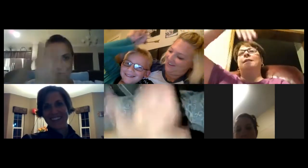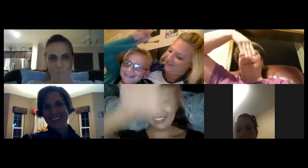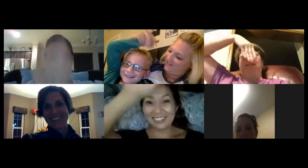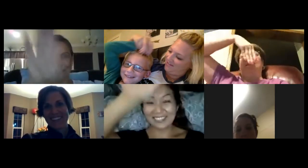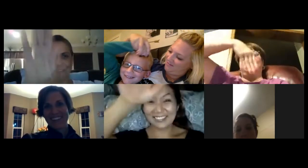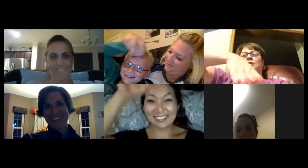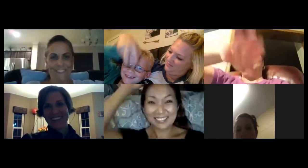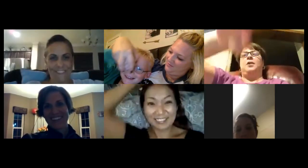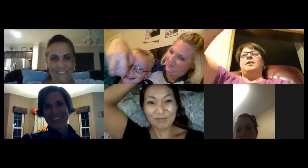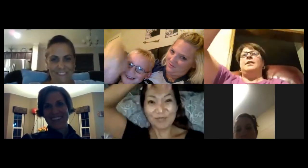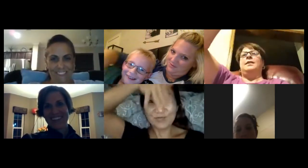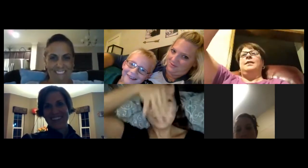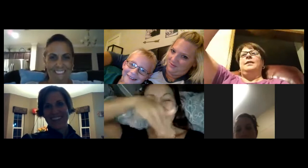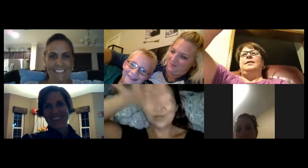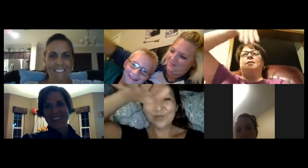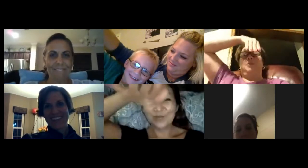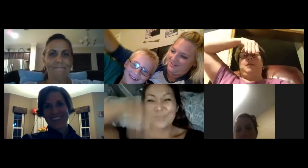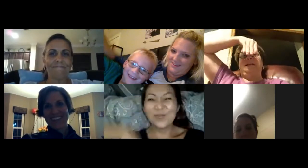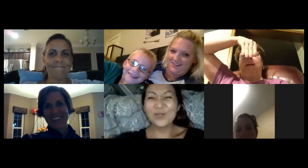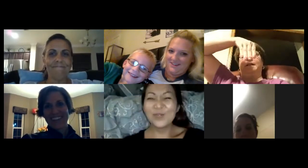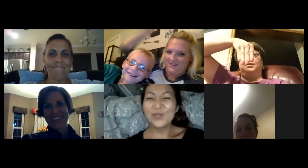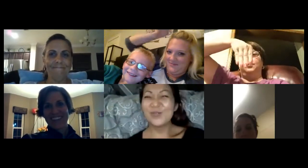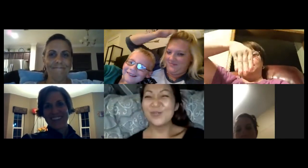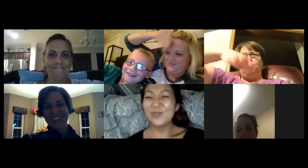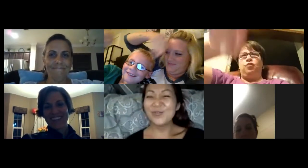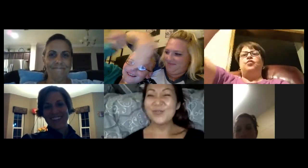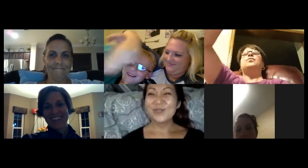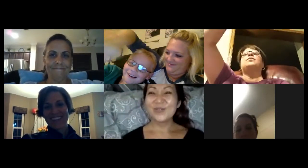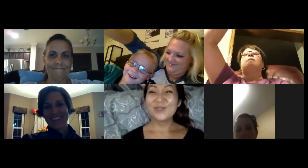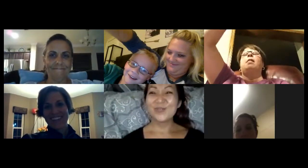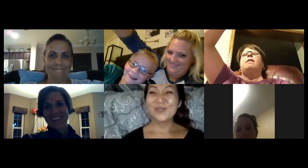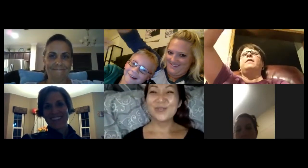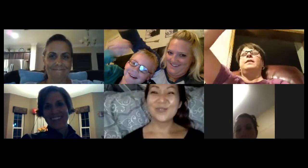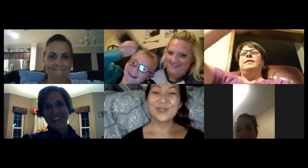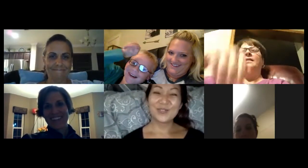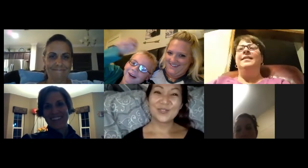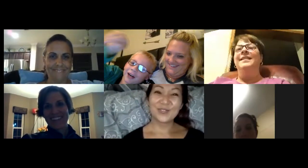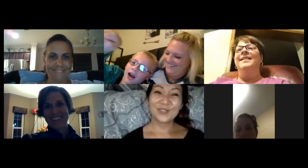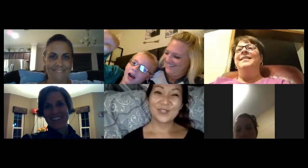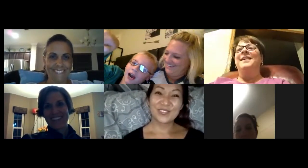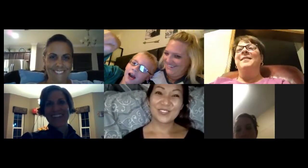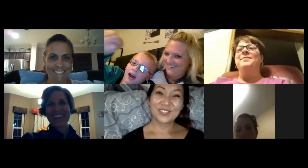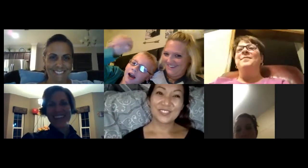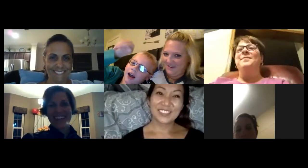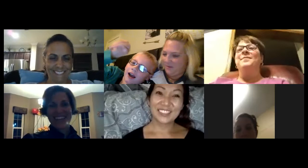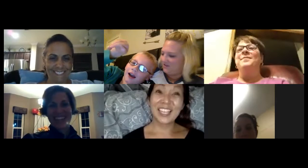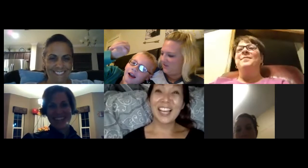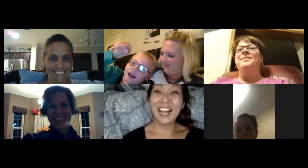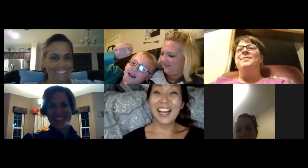trunk. Like the trunk. You go straight down like their trunk. Elephant. Yep. What about giraffe?